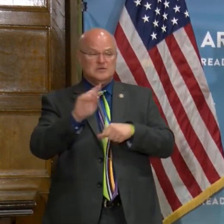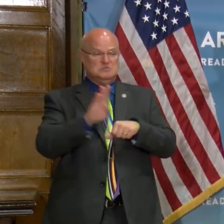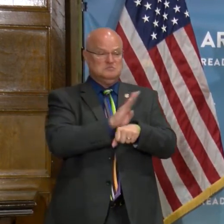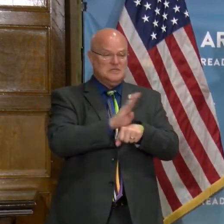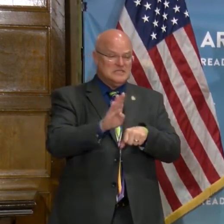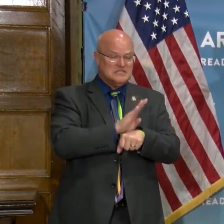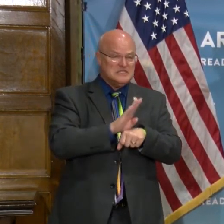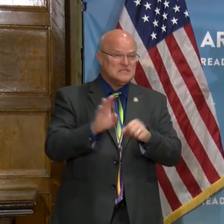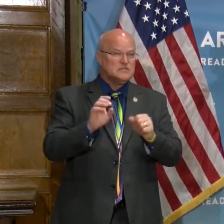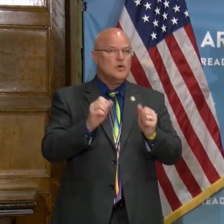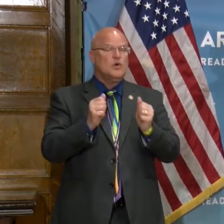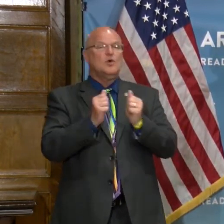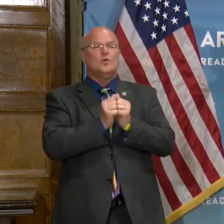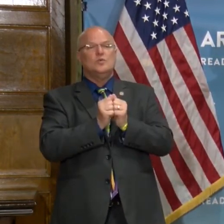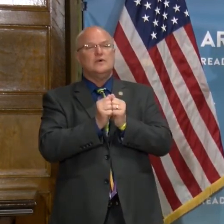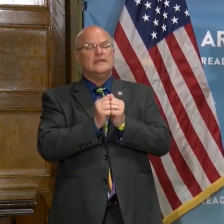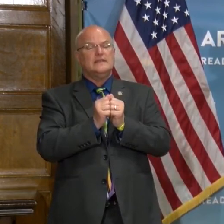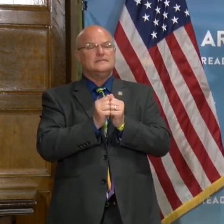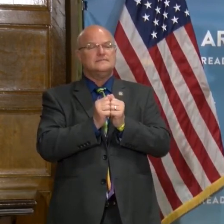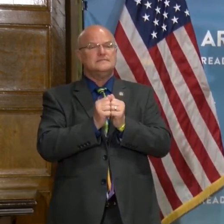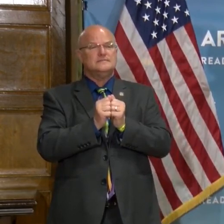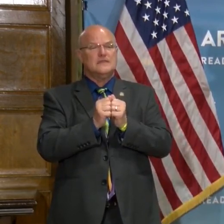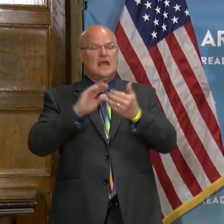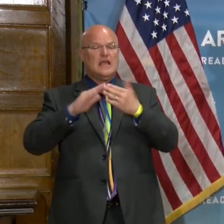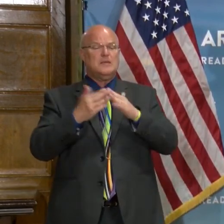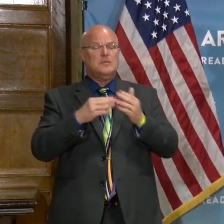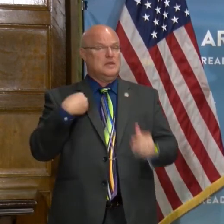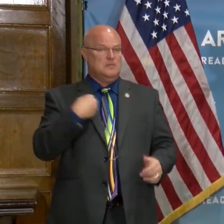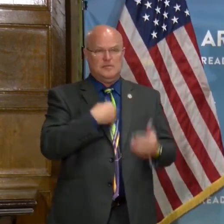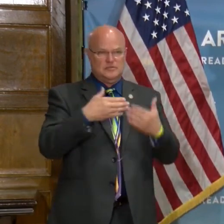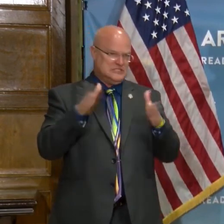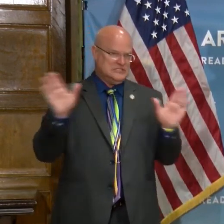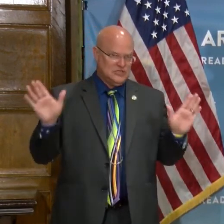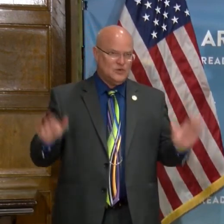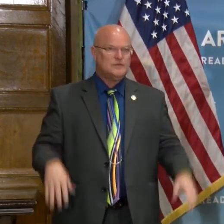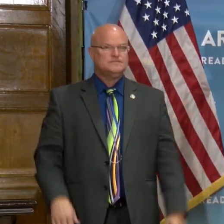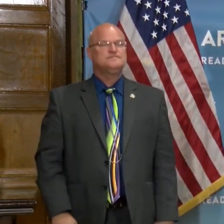business, or whether they're a community member in general.